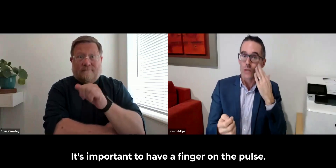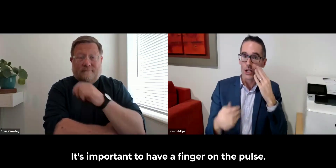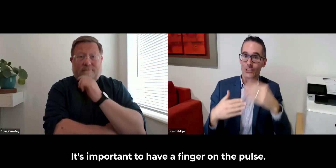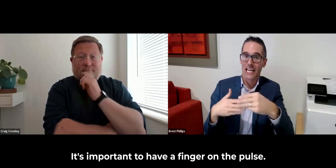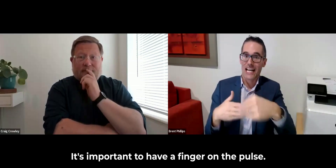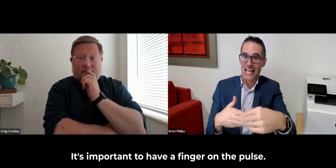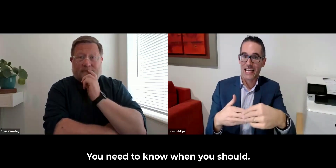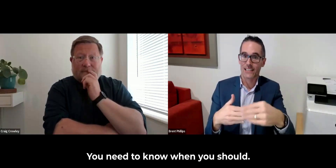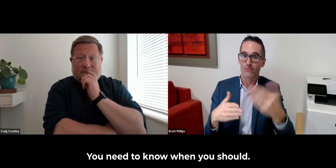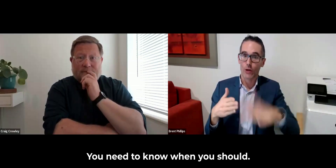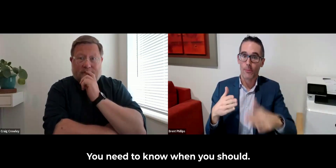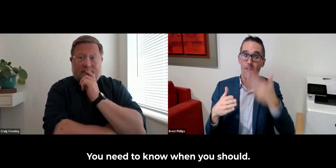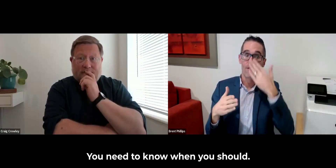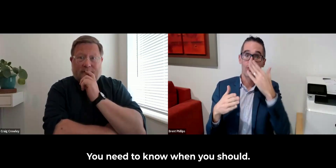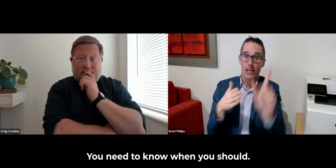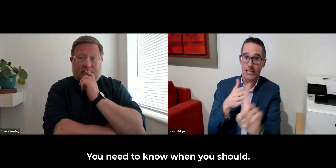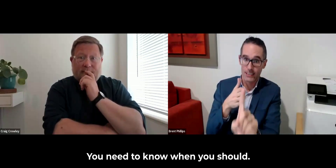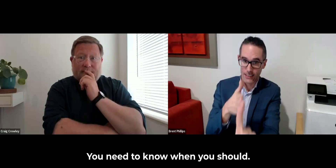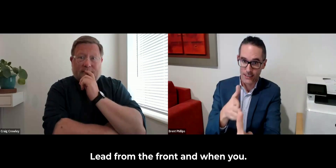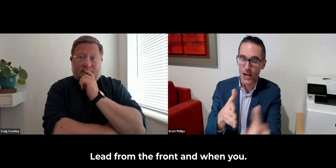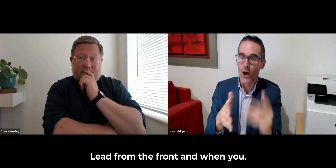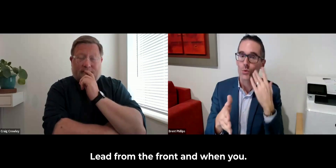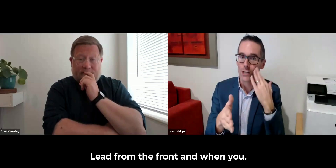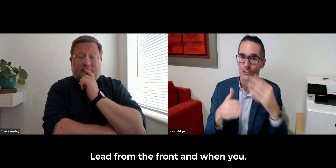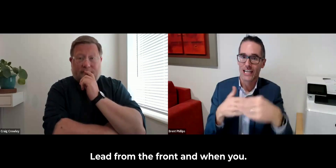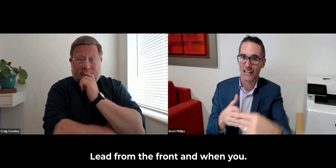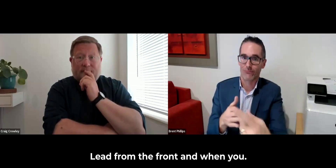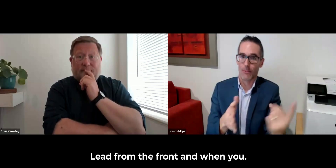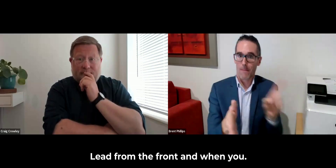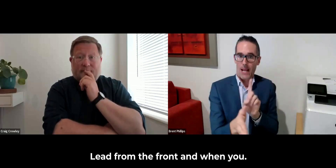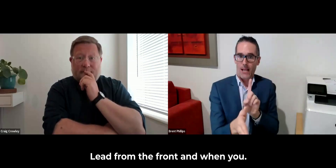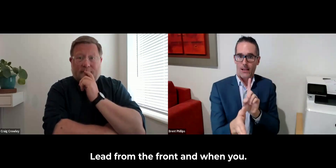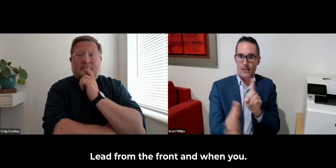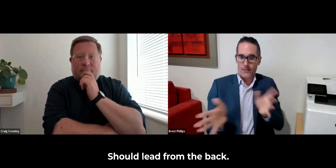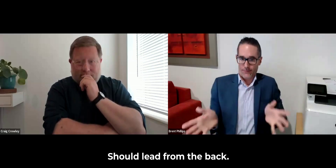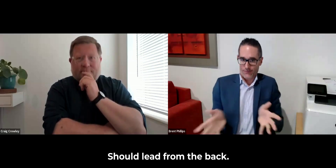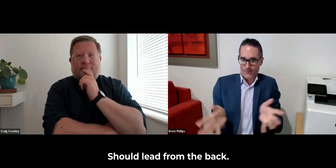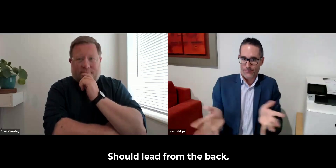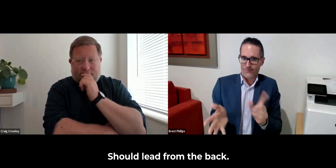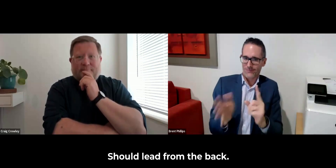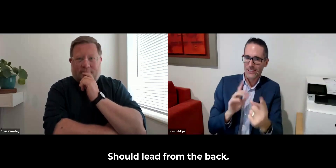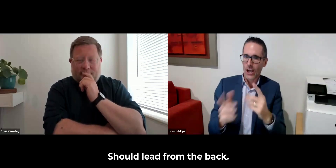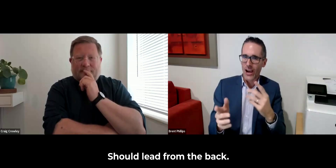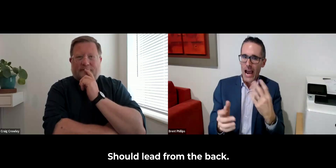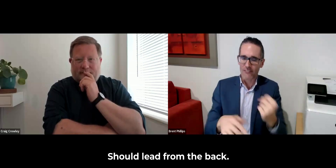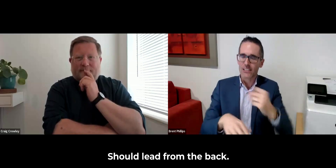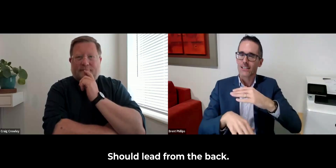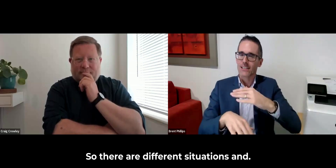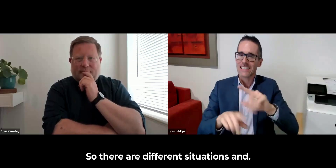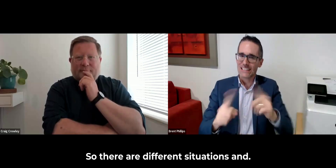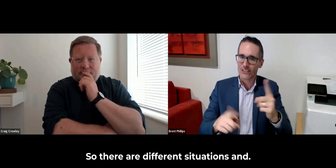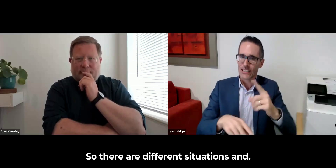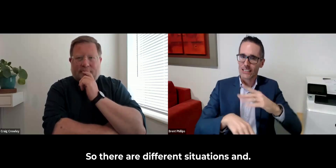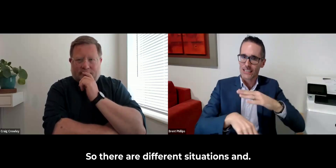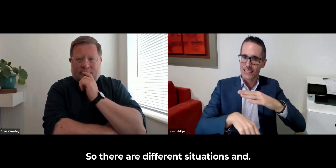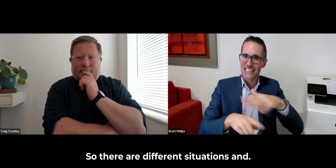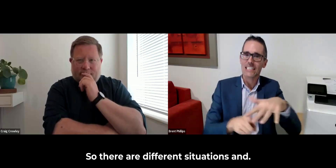on the pulse. You need to know when you should lead from the front and when you should lead from the back. So there